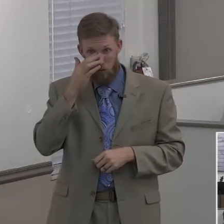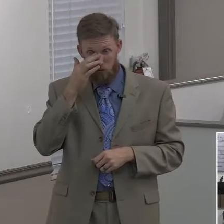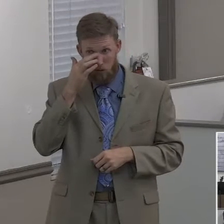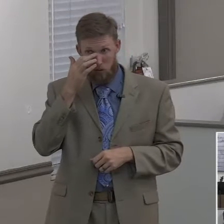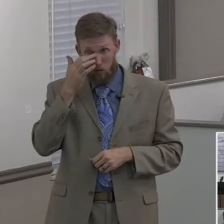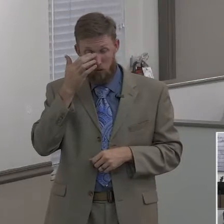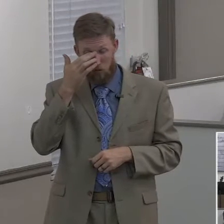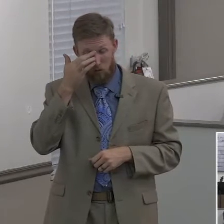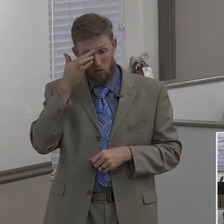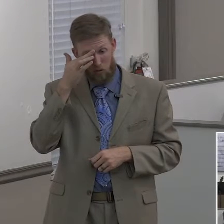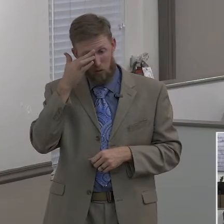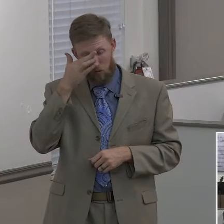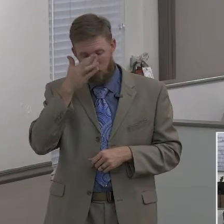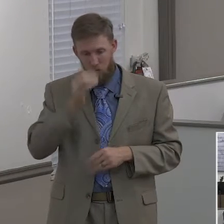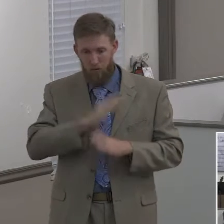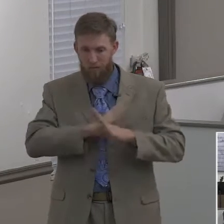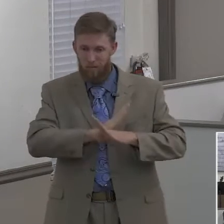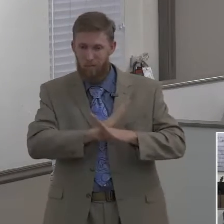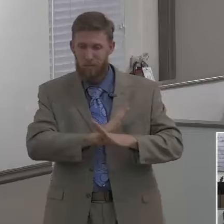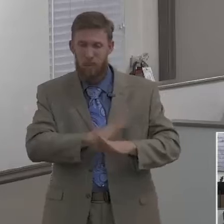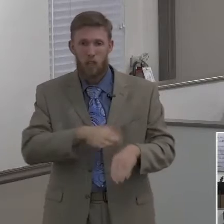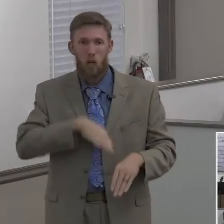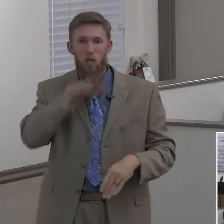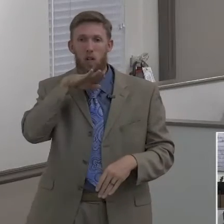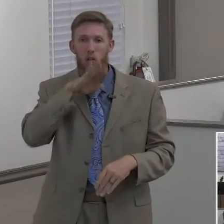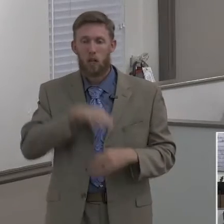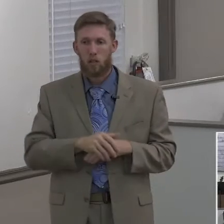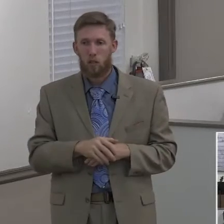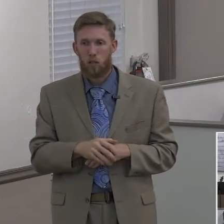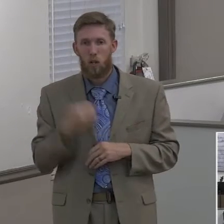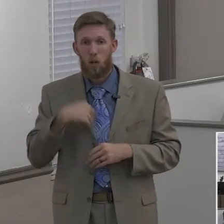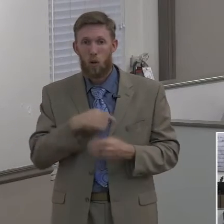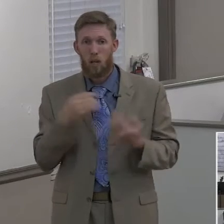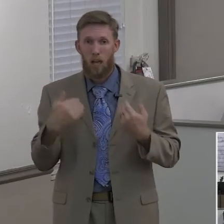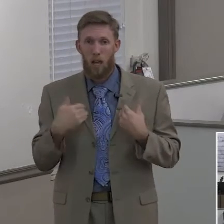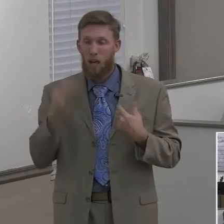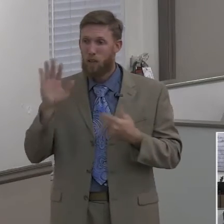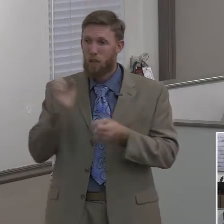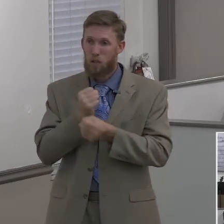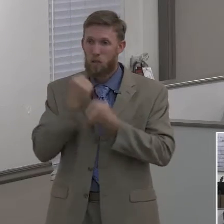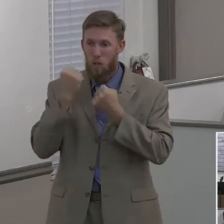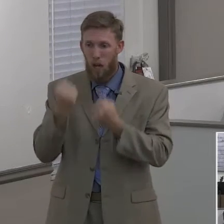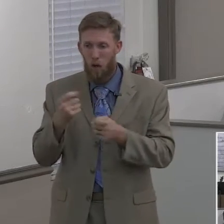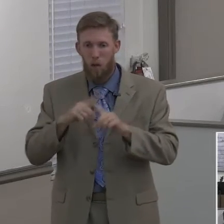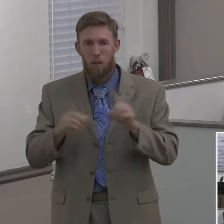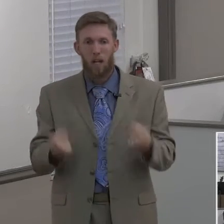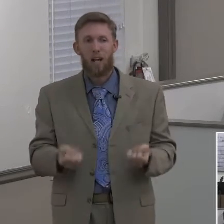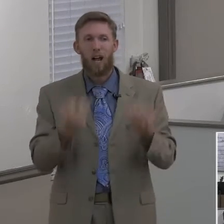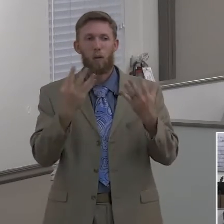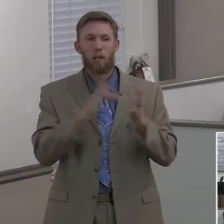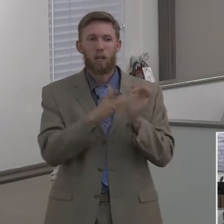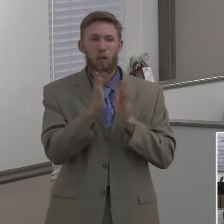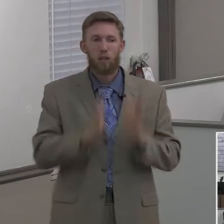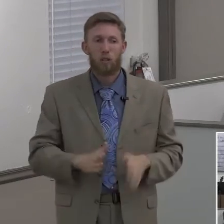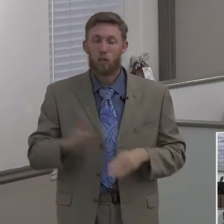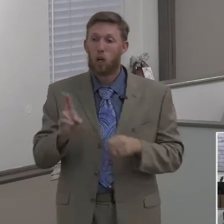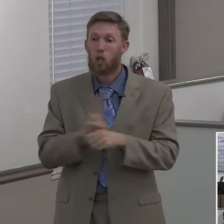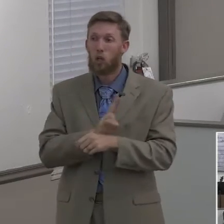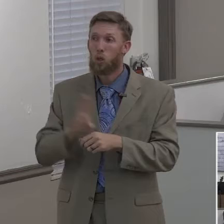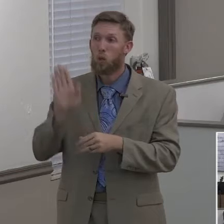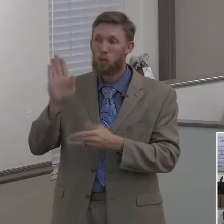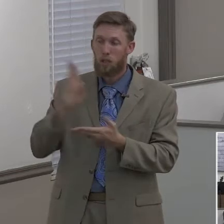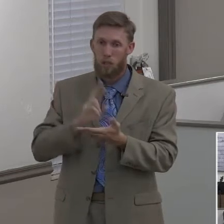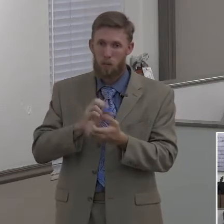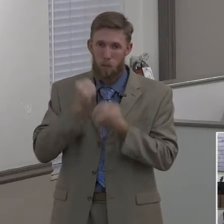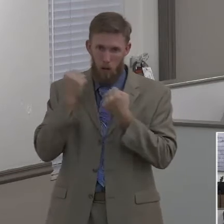to indwell you. You now have His power. However, many Christians don't plug into the power.